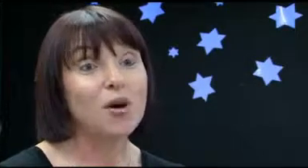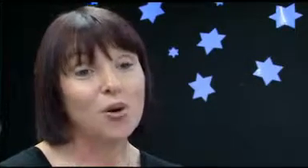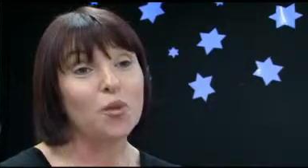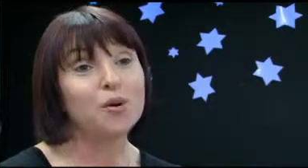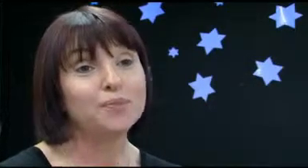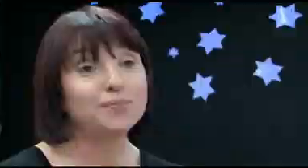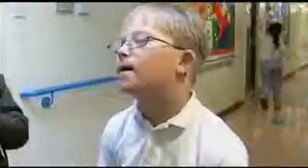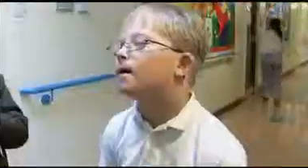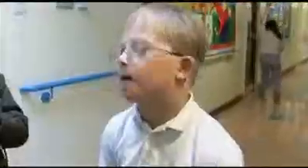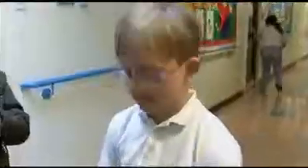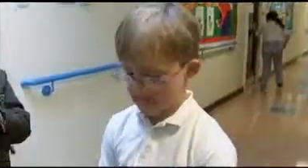grow up. Where are you going?